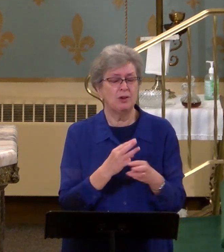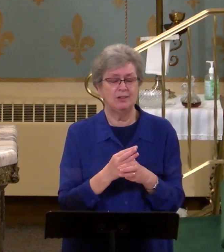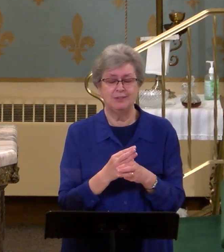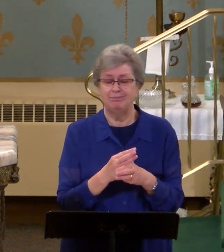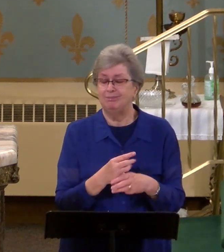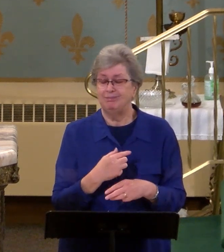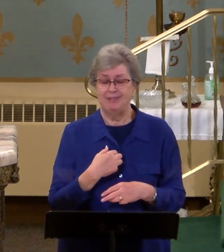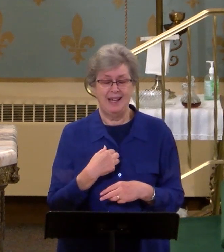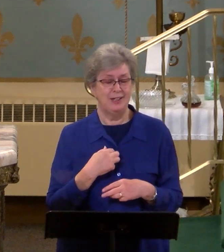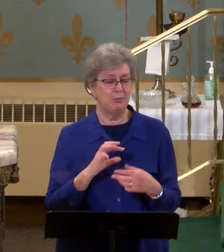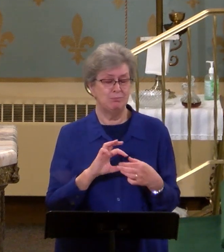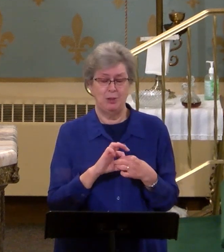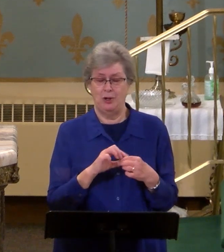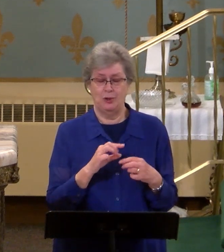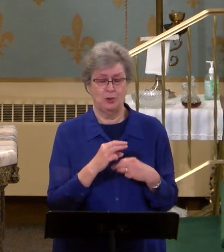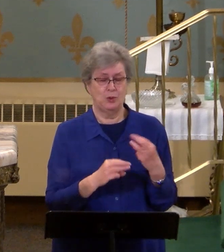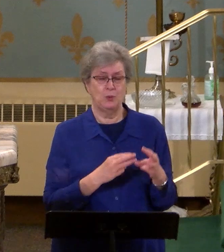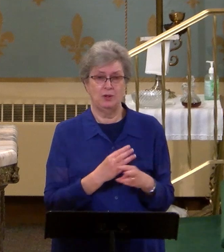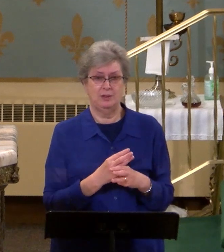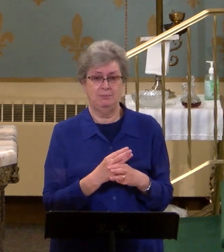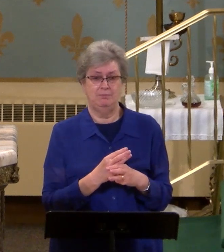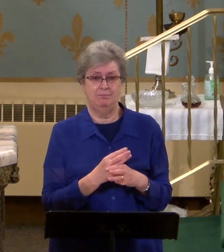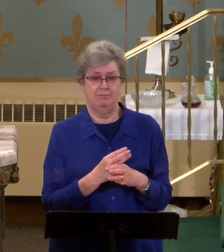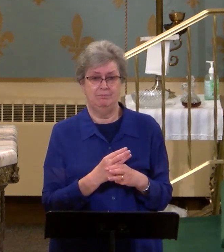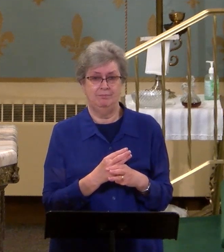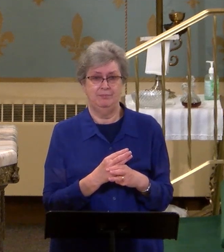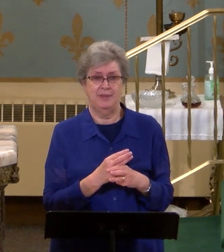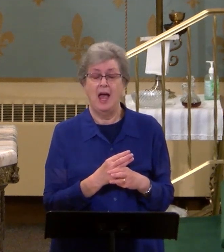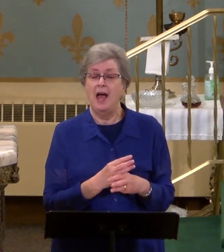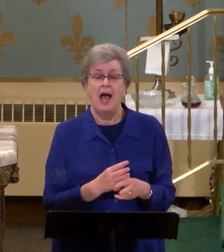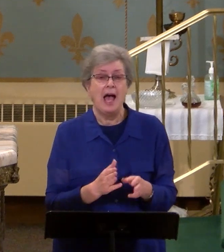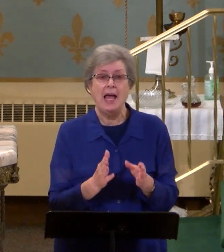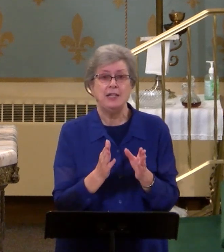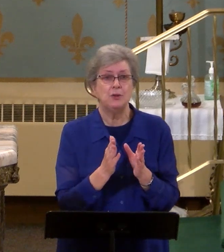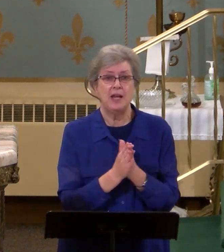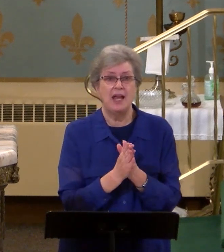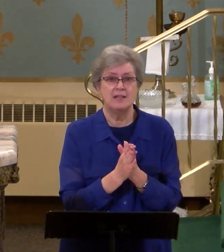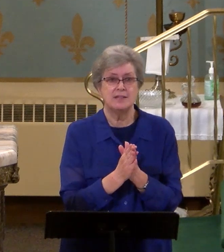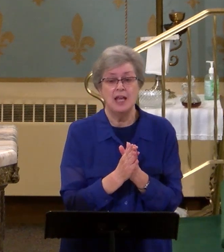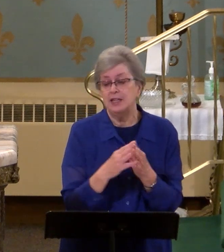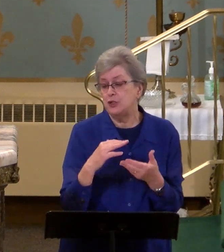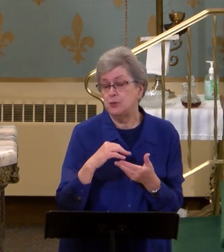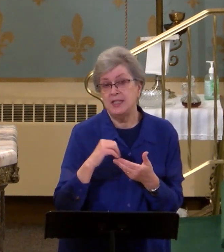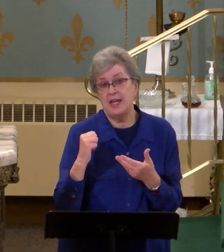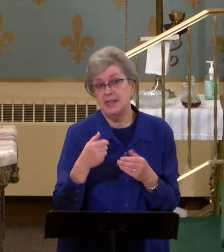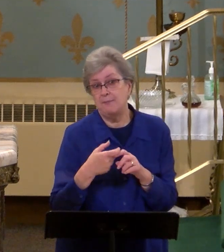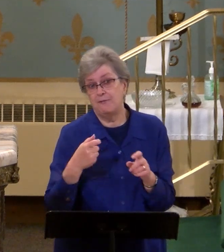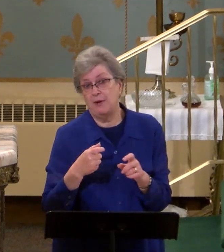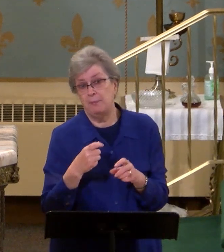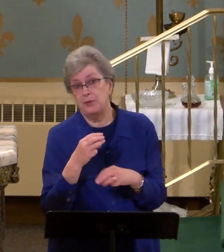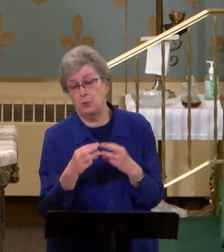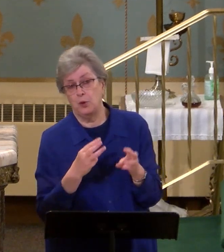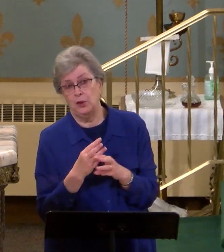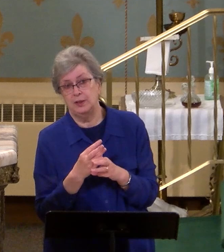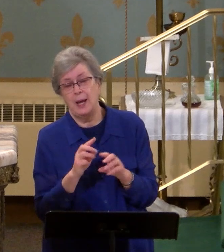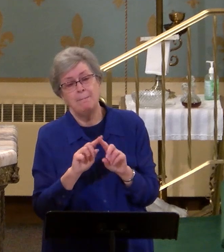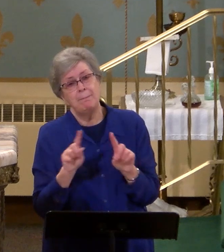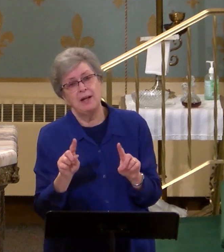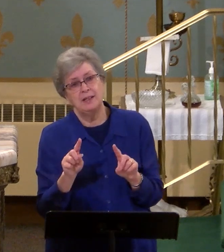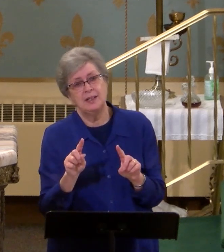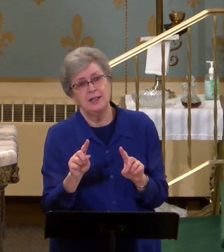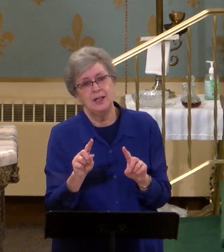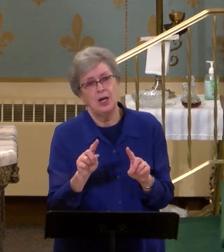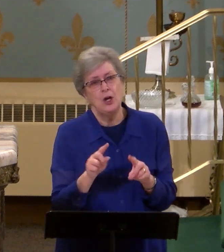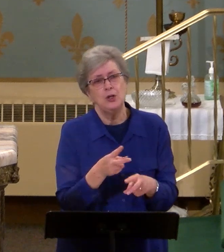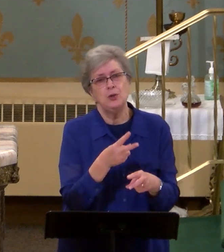I belong to the world. I do not ask that you take them out of the world, but that you keep them from